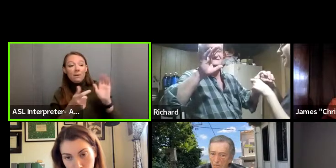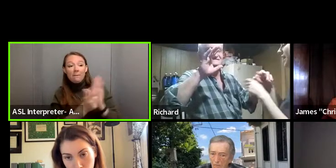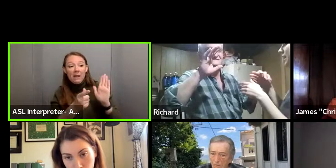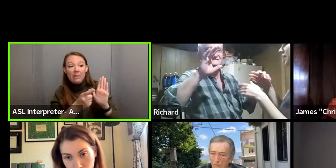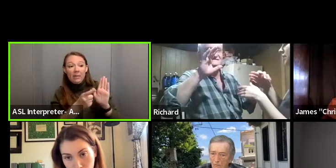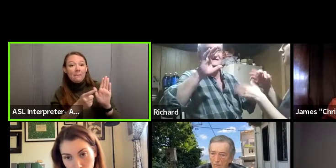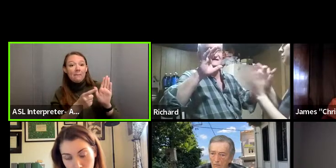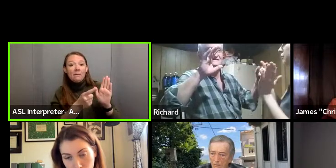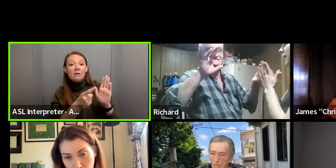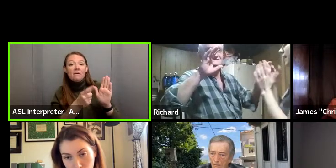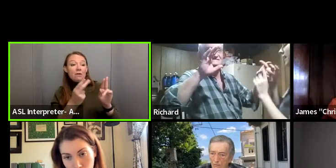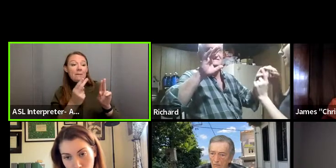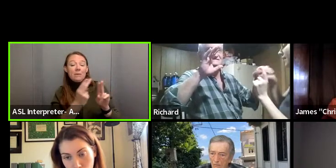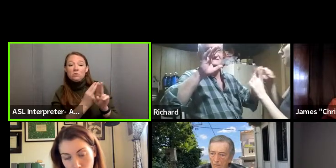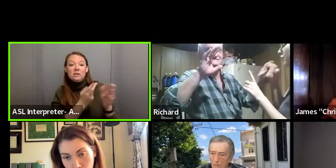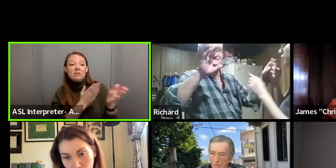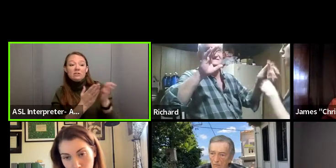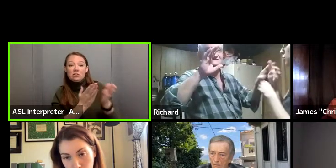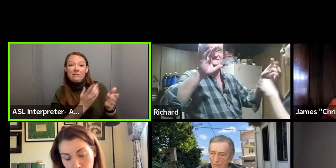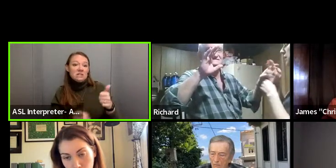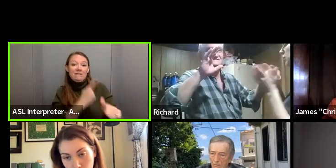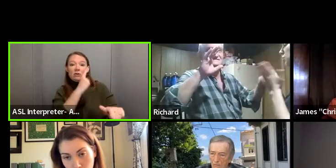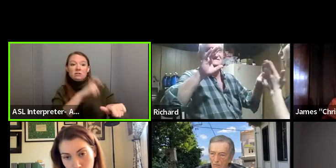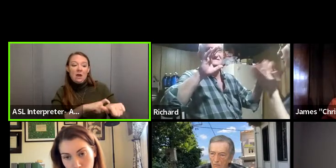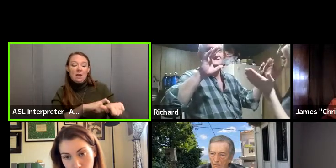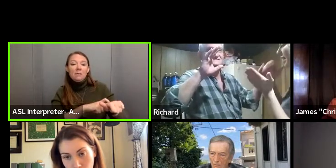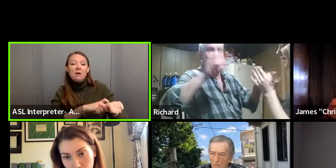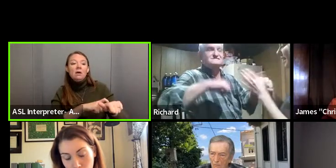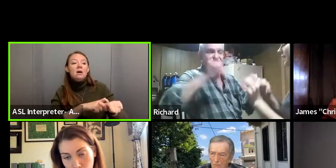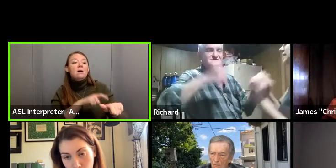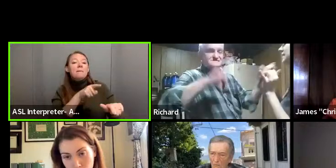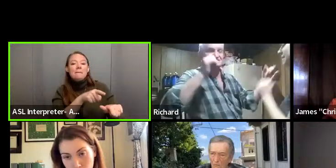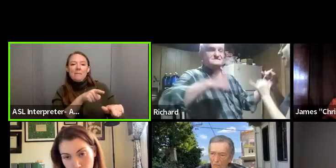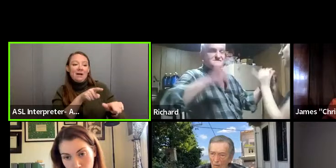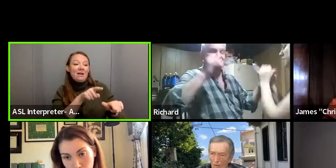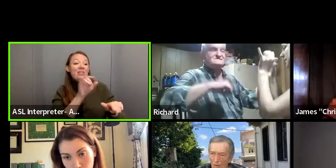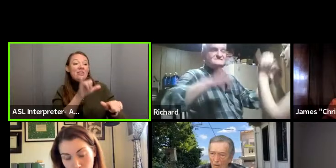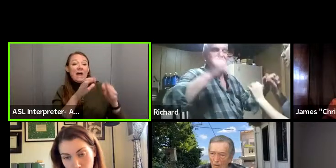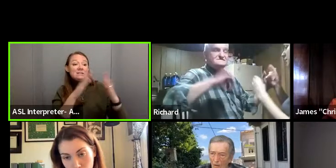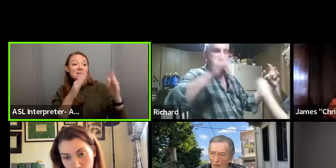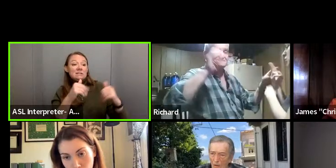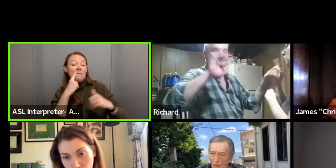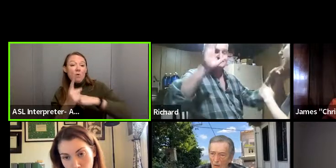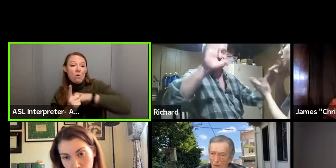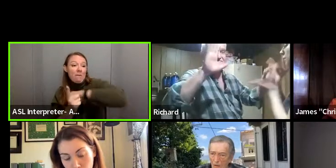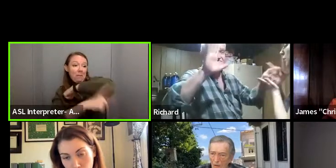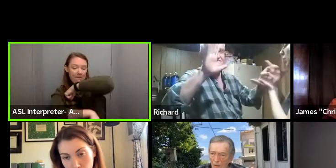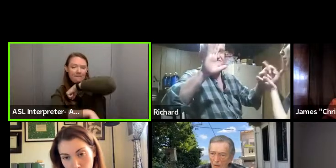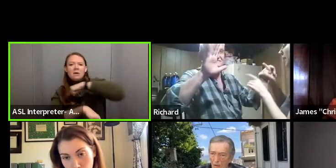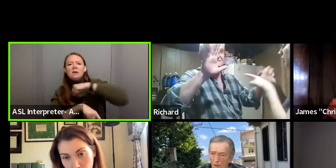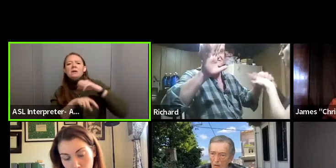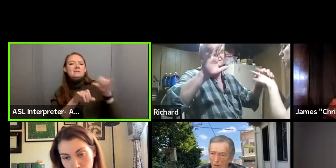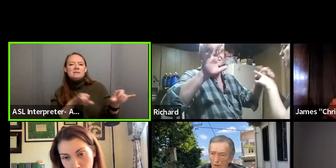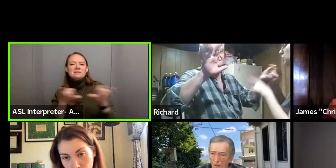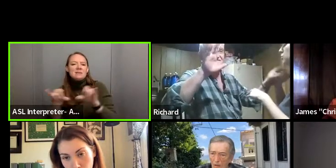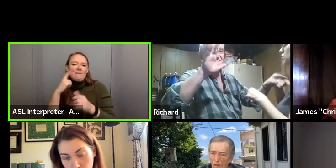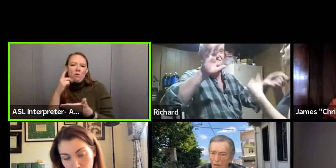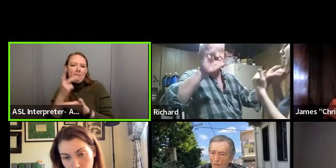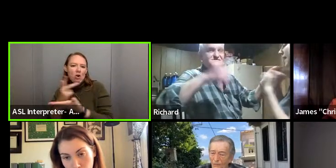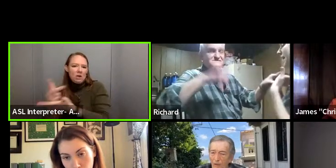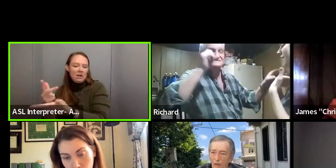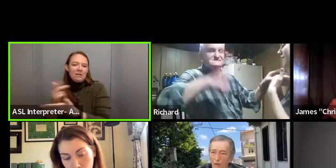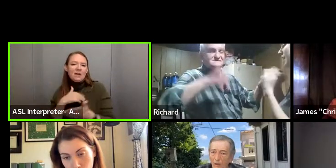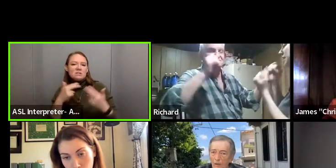the first instance. But the same system is used for parking enforcement as well. So it's a human support team that SPIN has,